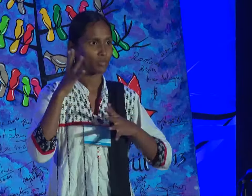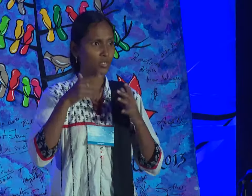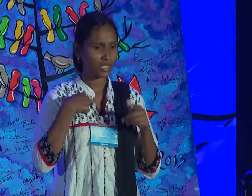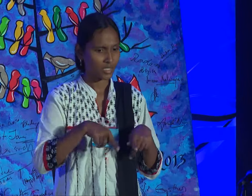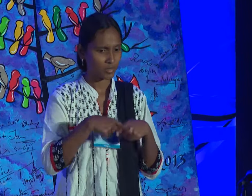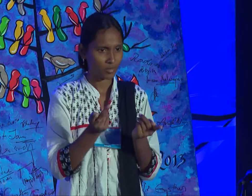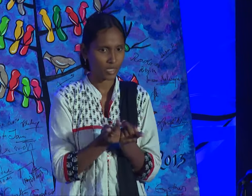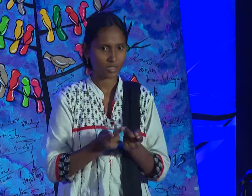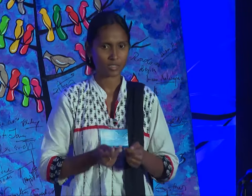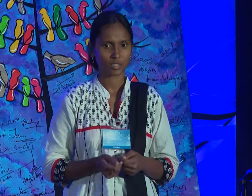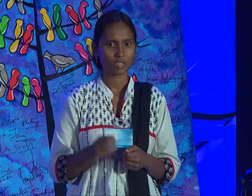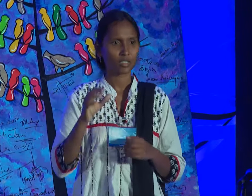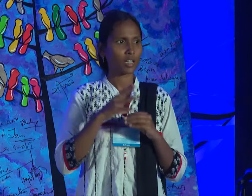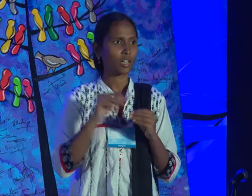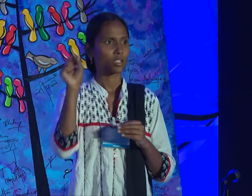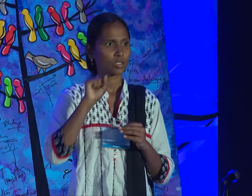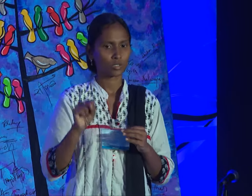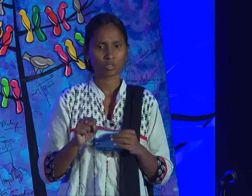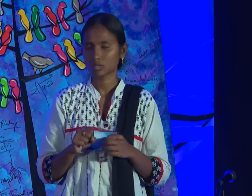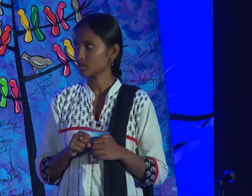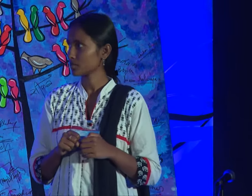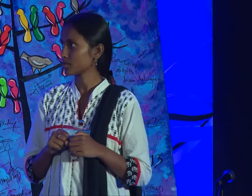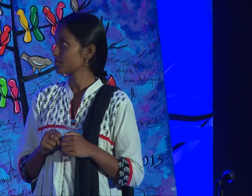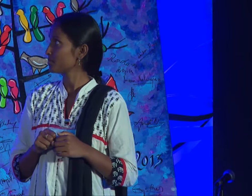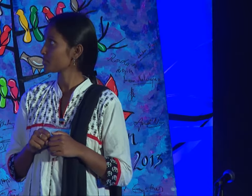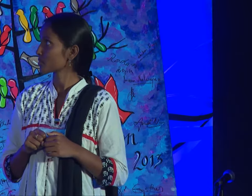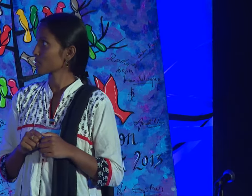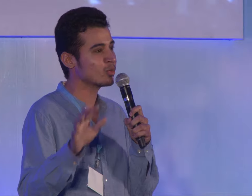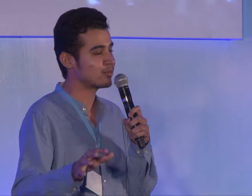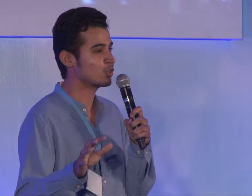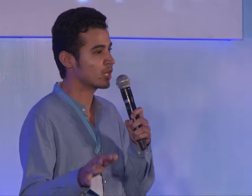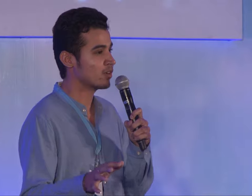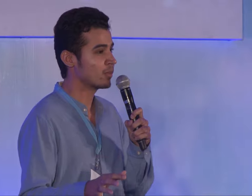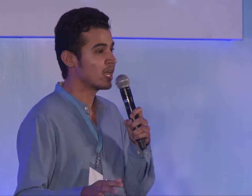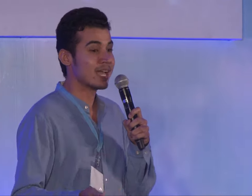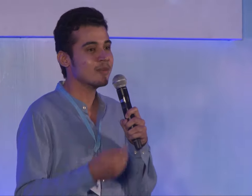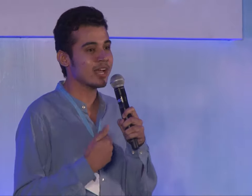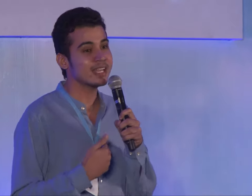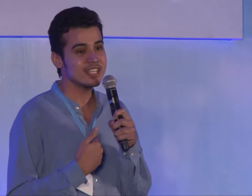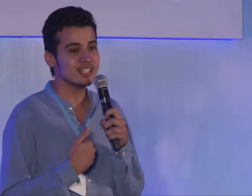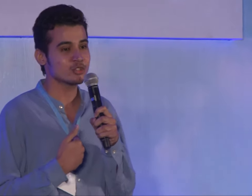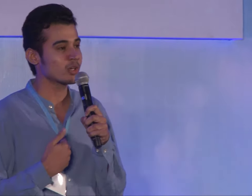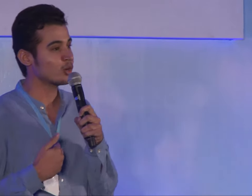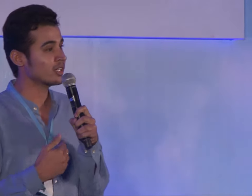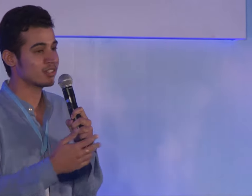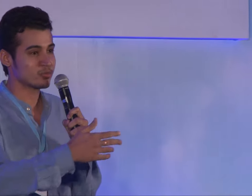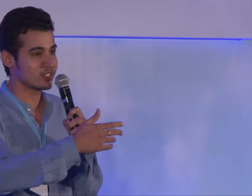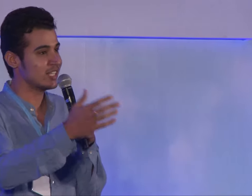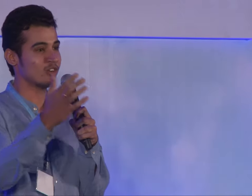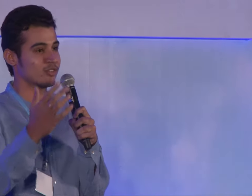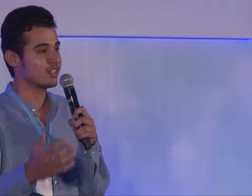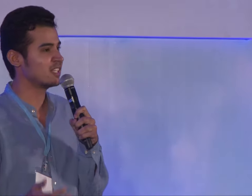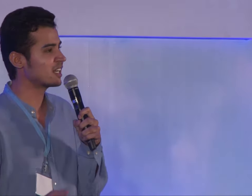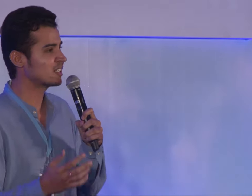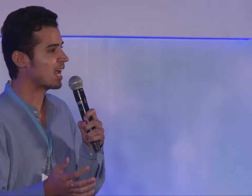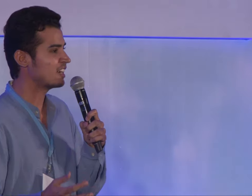trained. And so I looked for him and I can't really find him. And after 20 minutes, I'm almost about to give up. And I easily stood out in a sea